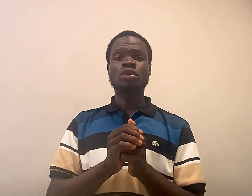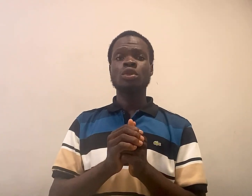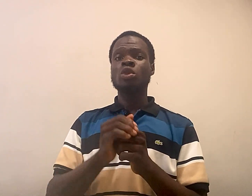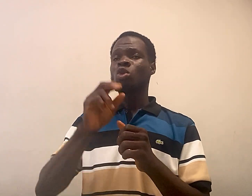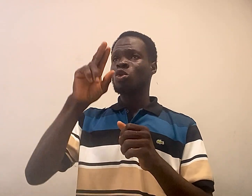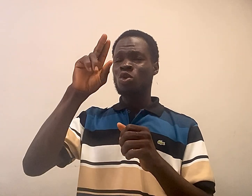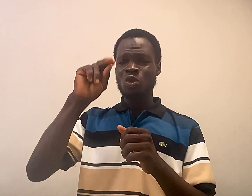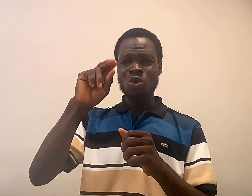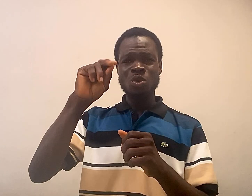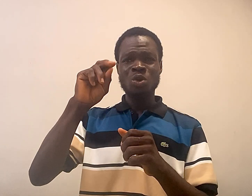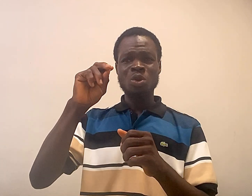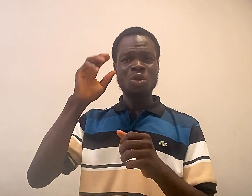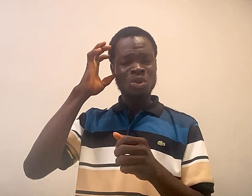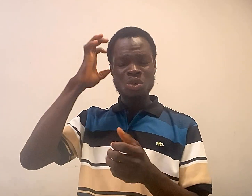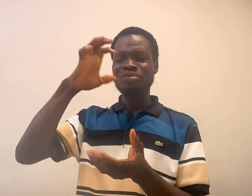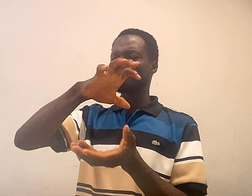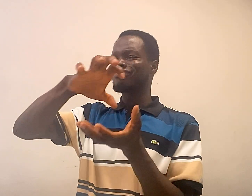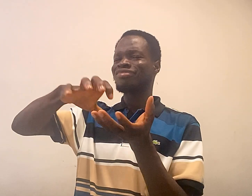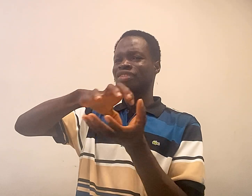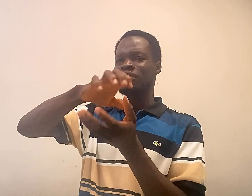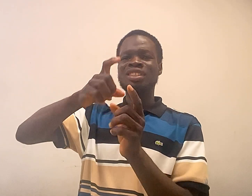chaos, just strategy.